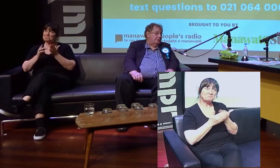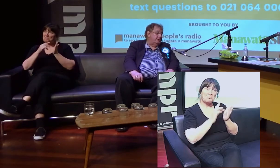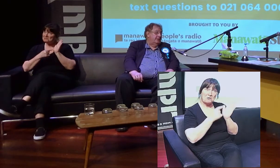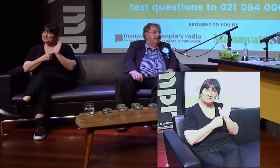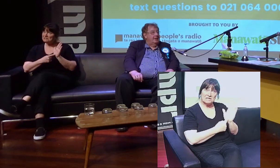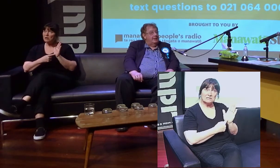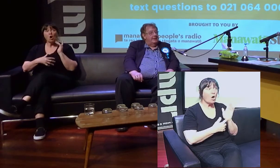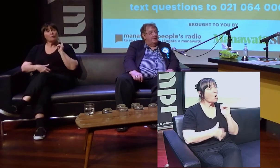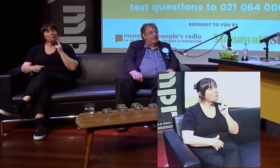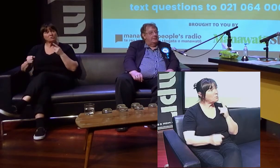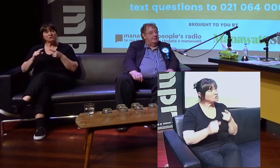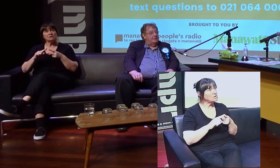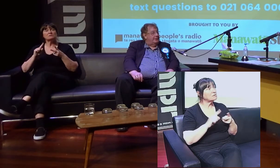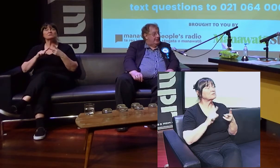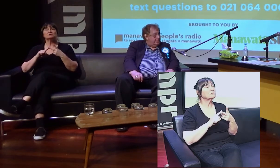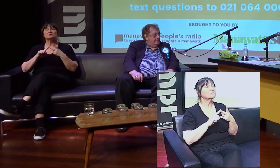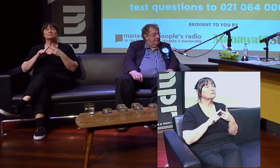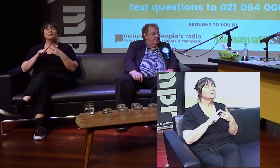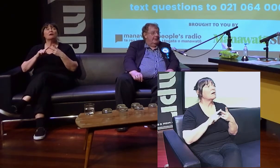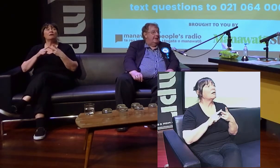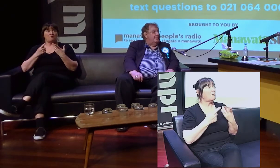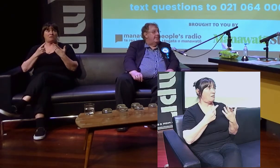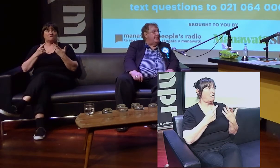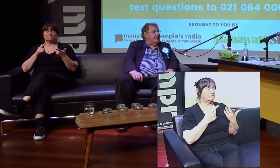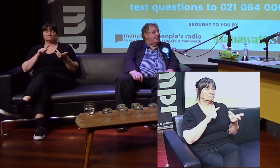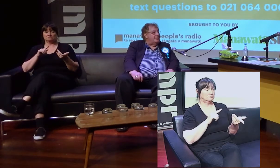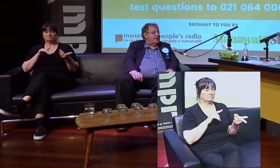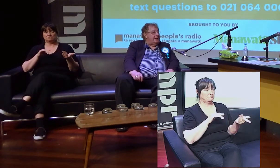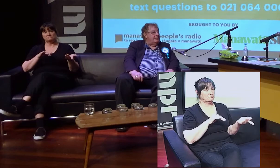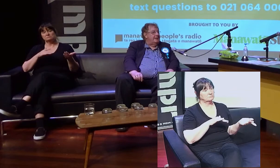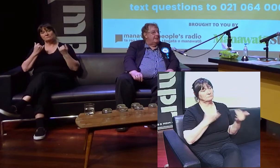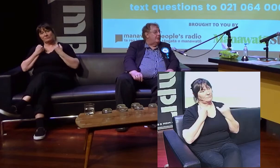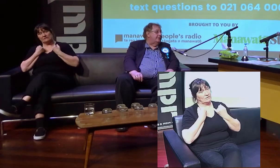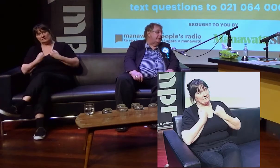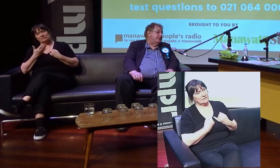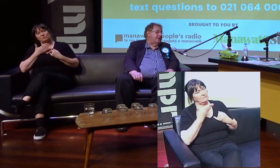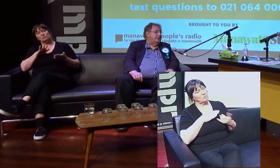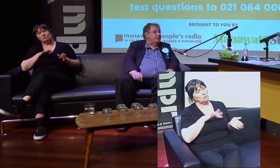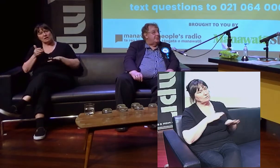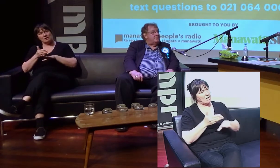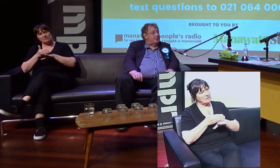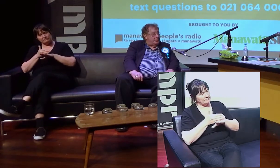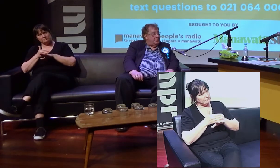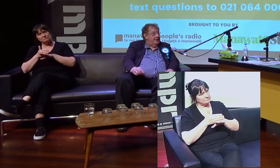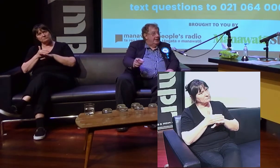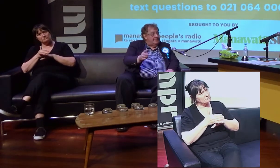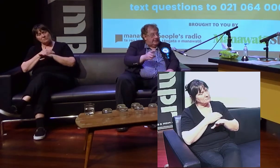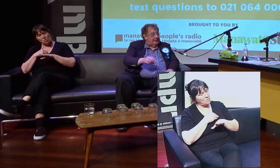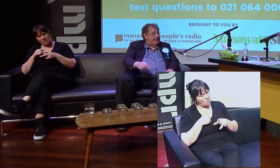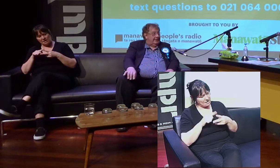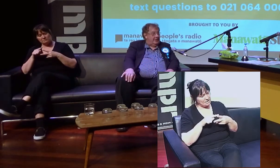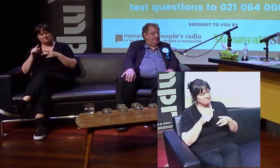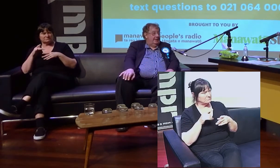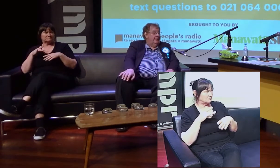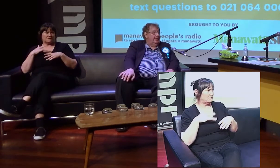on abortion, on euthanasia. They understand the kind of legislation that's been put through,